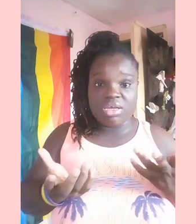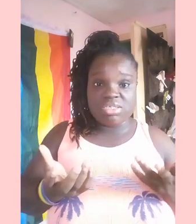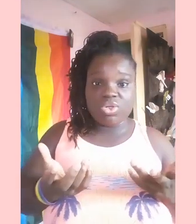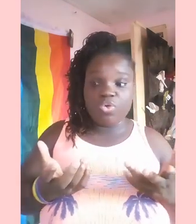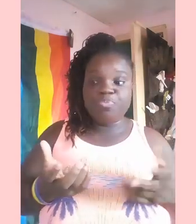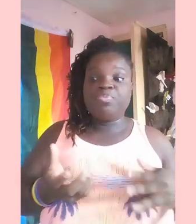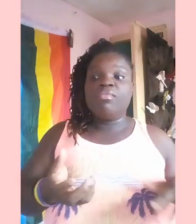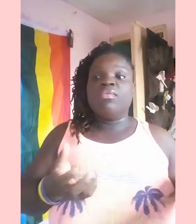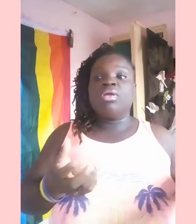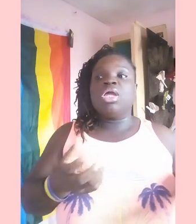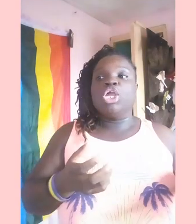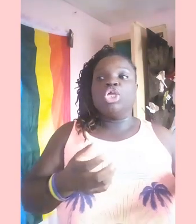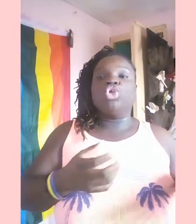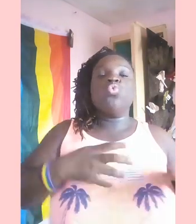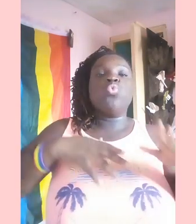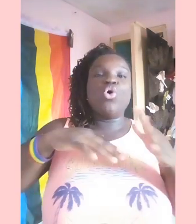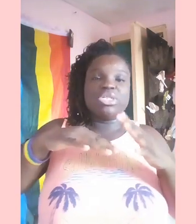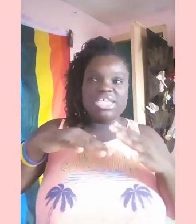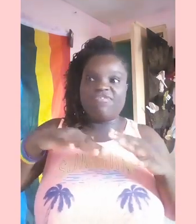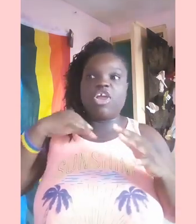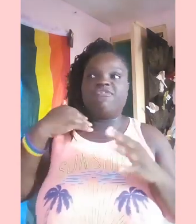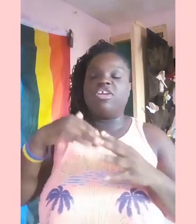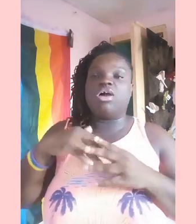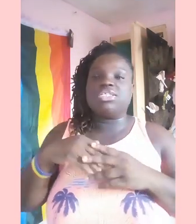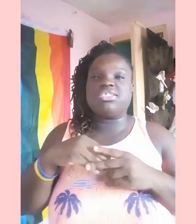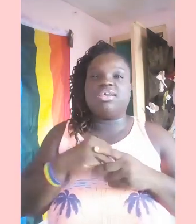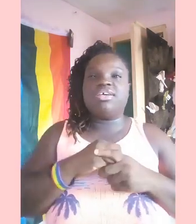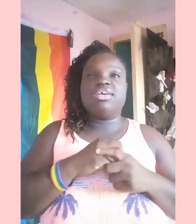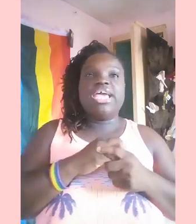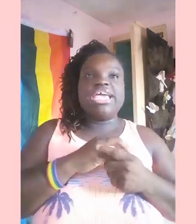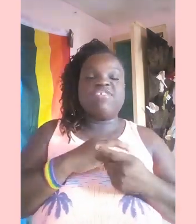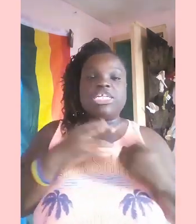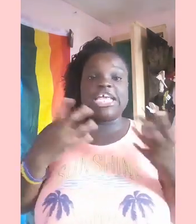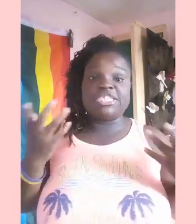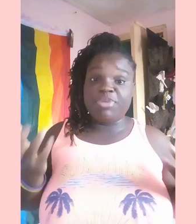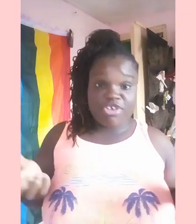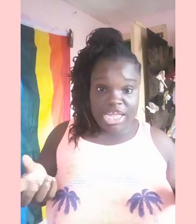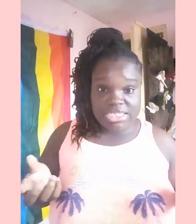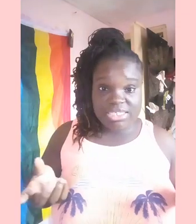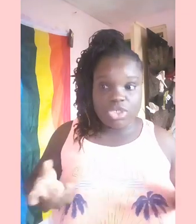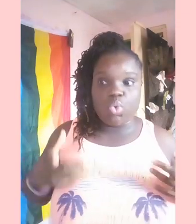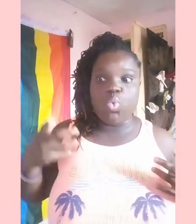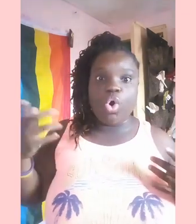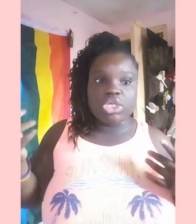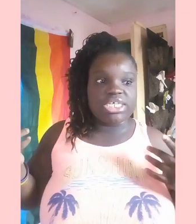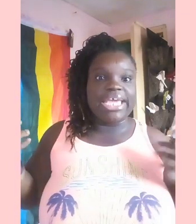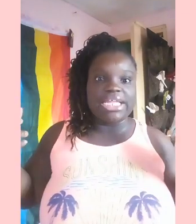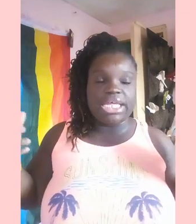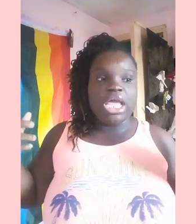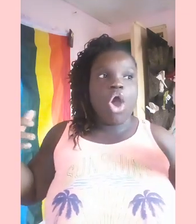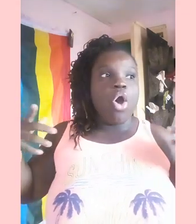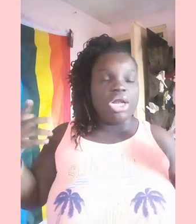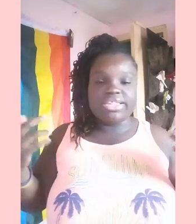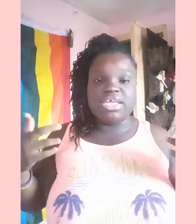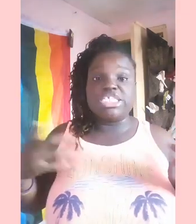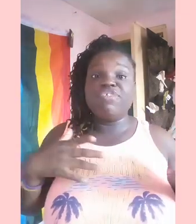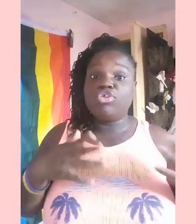to you, you won't, if you're not experienced, you won't get all the things, even